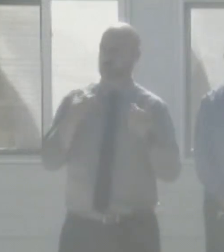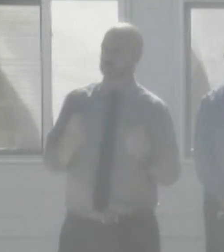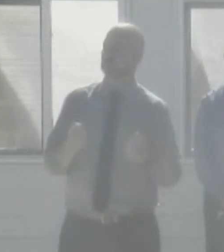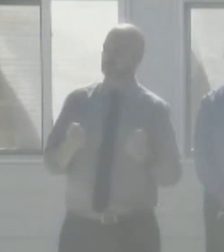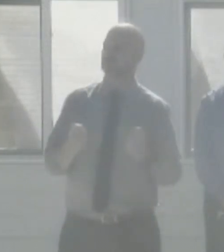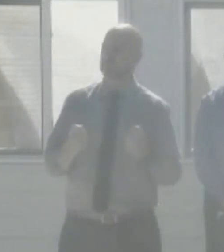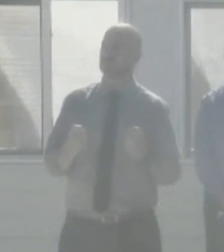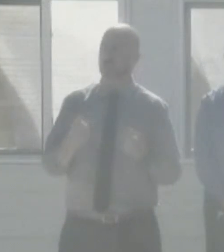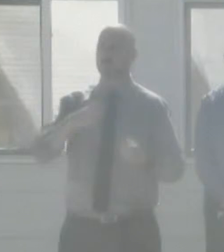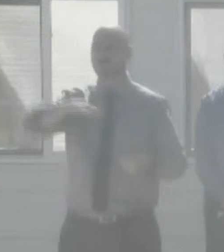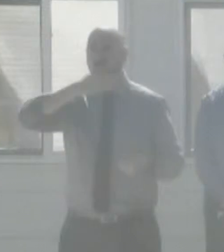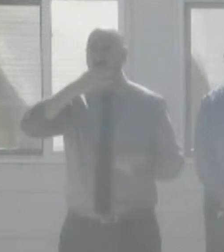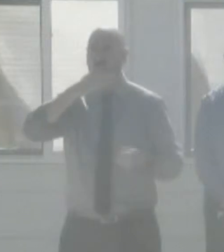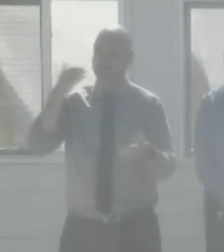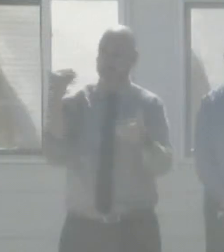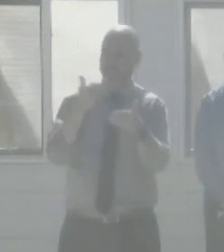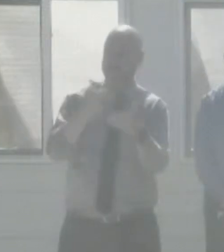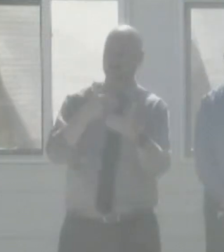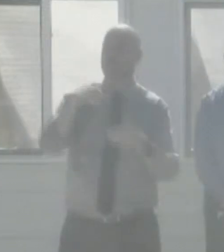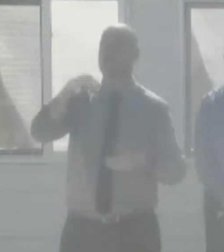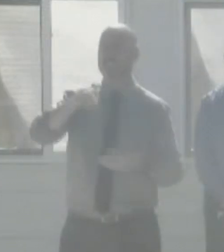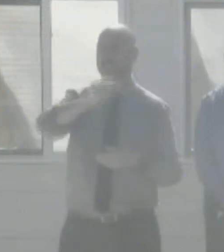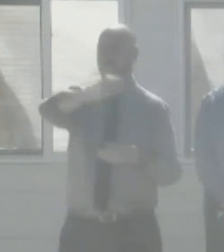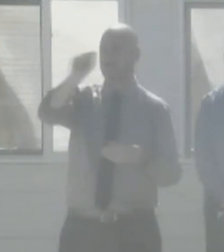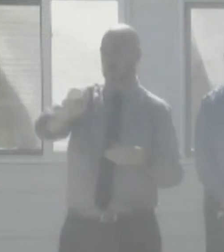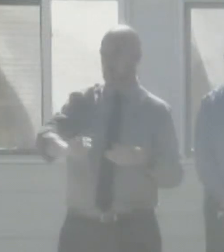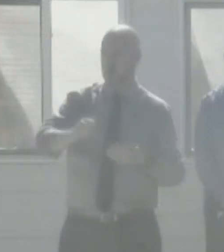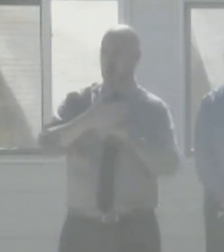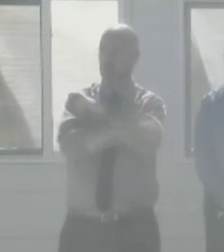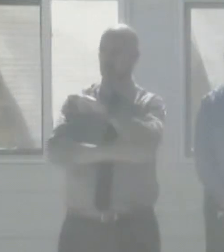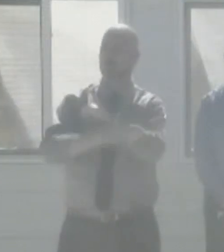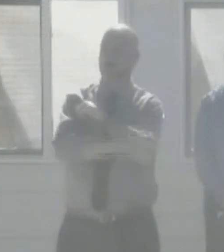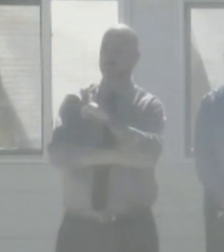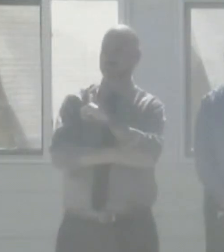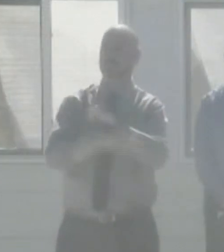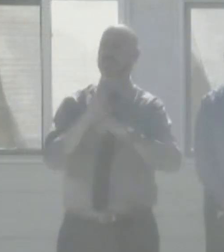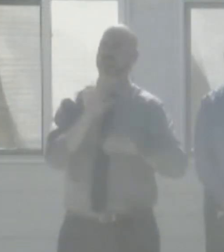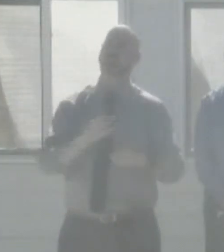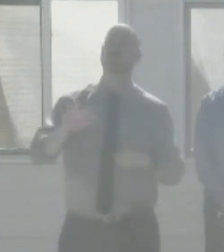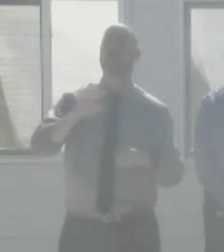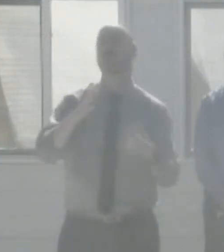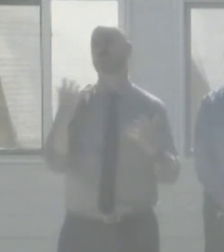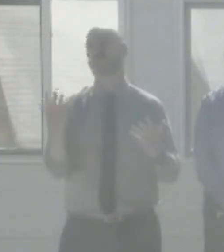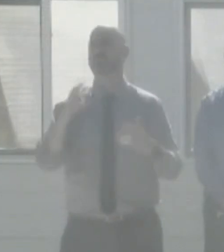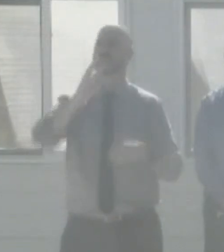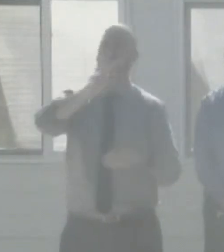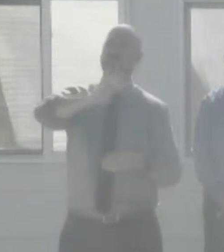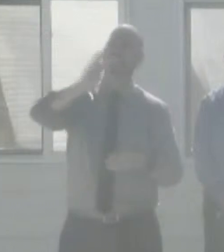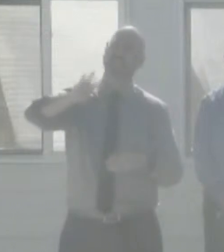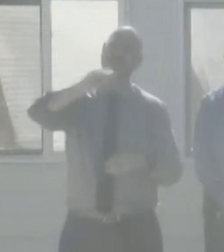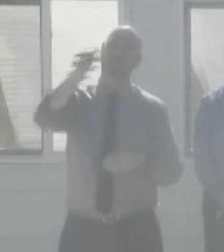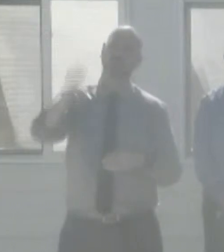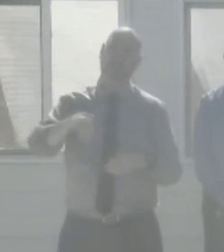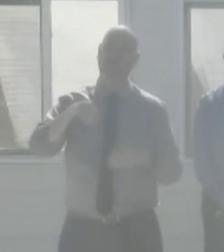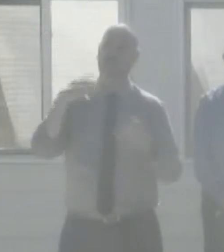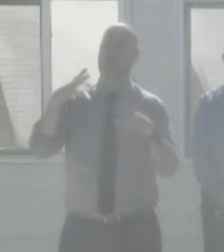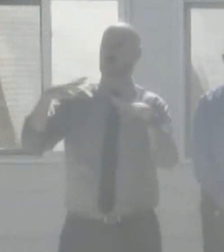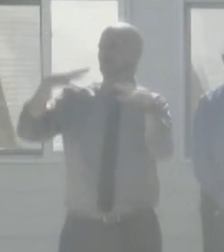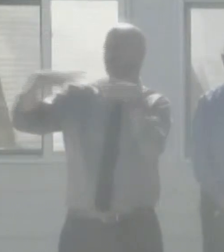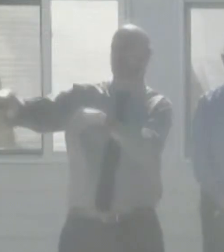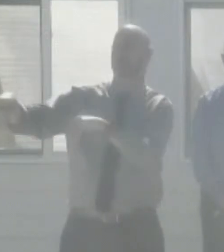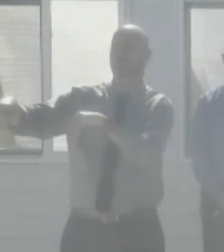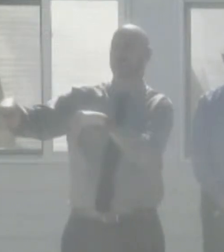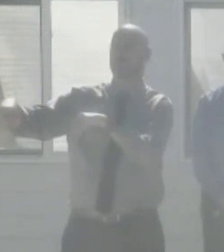Sarasota County, where we are now, is about 66% out as we speak. Prior to landfall